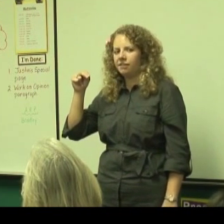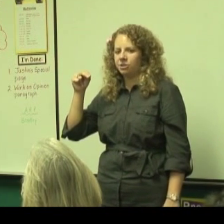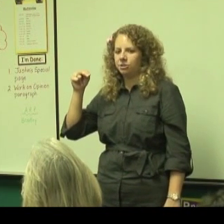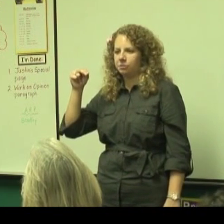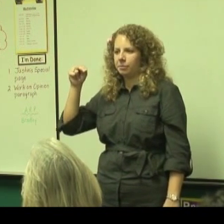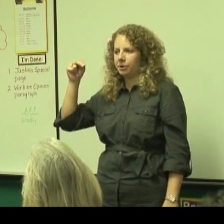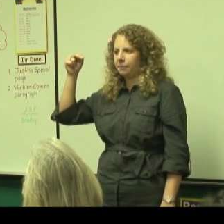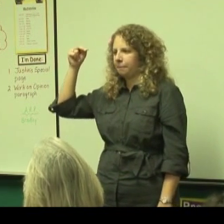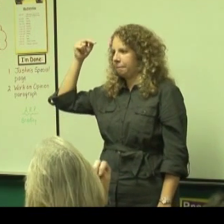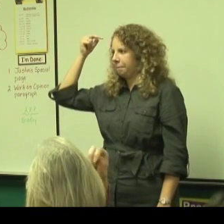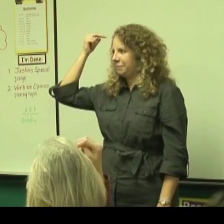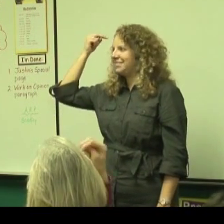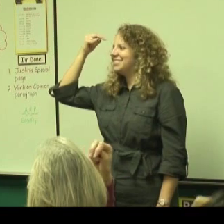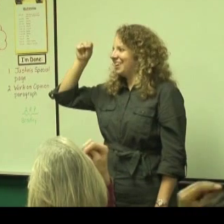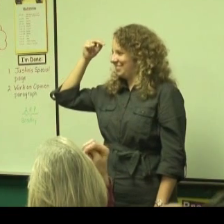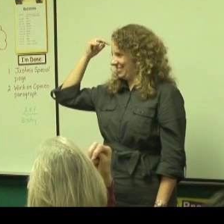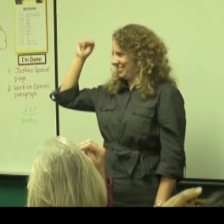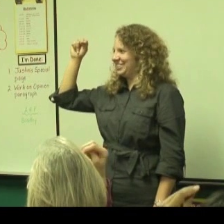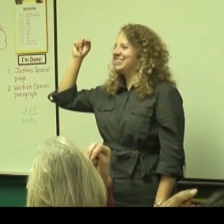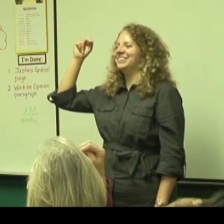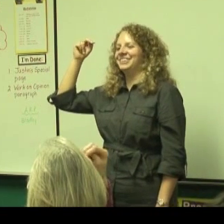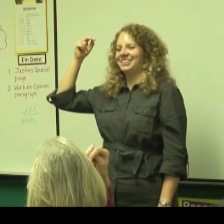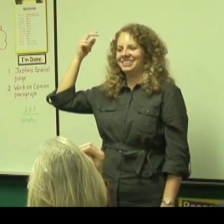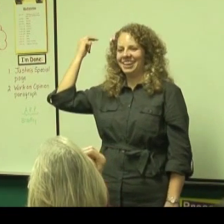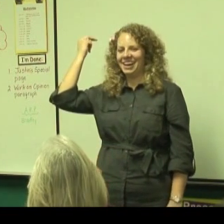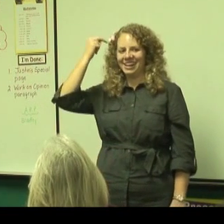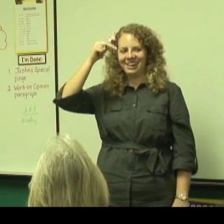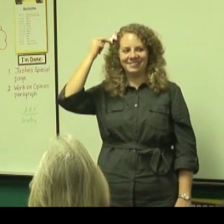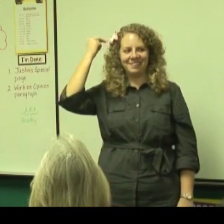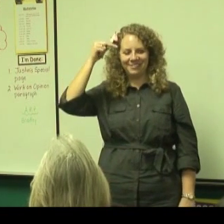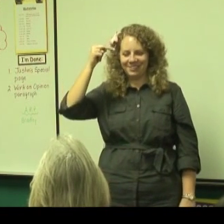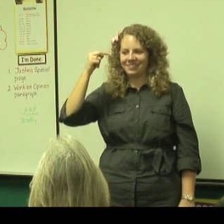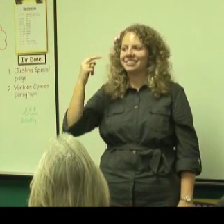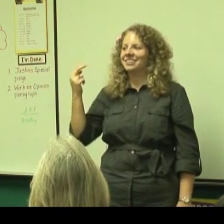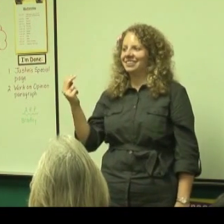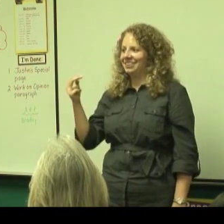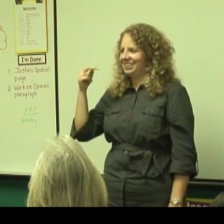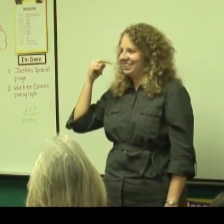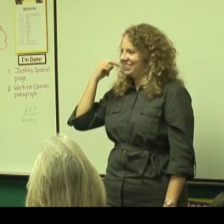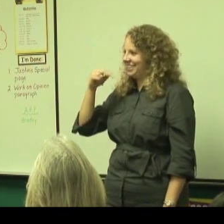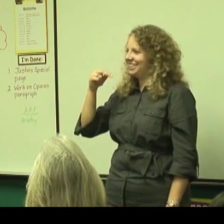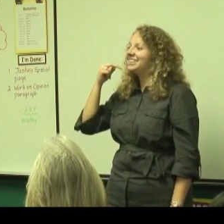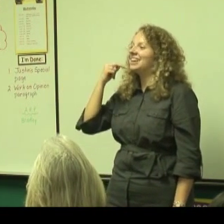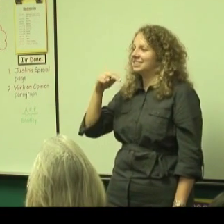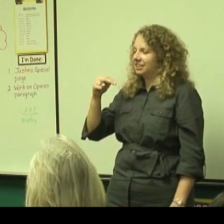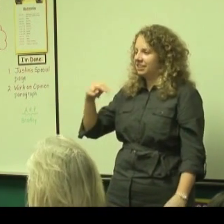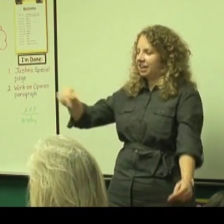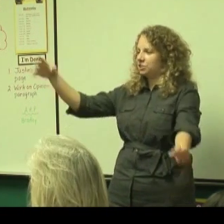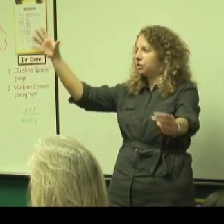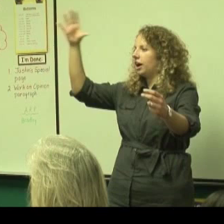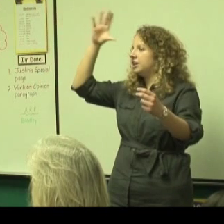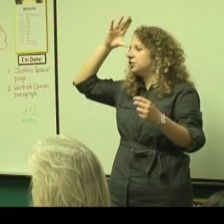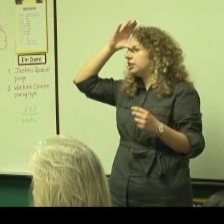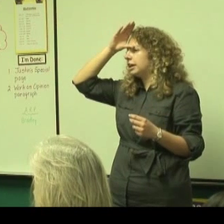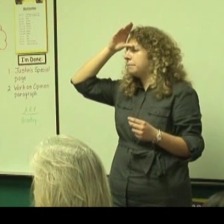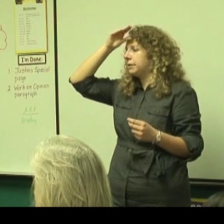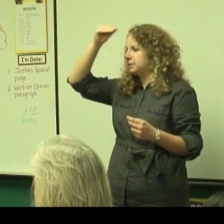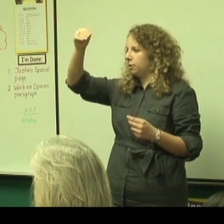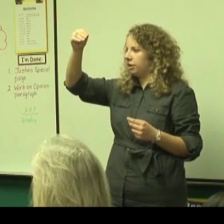nephew? Do you remember? Nephew. Good job, nephew. Guys are on top, girls are on the bottom. Yes. Yeah, so guys are like a baseball